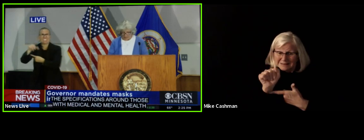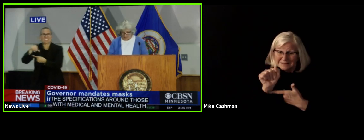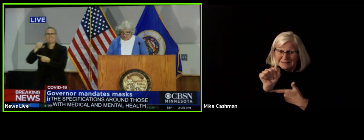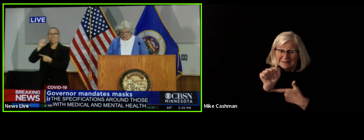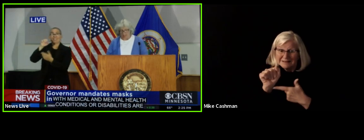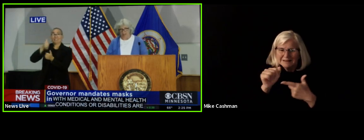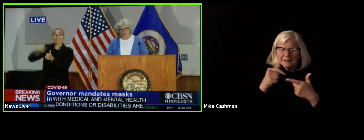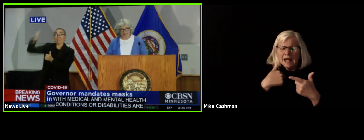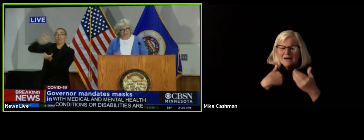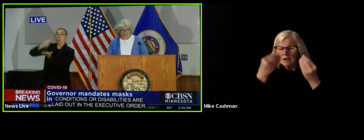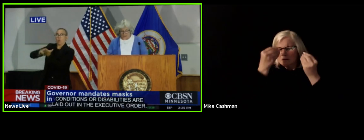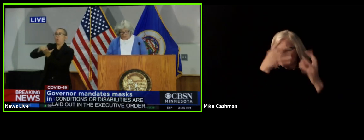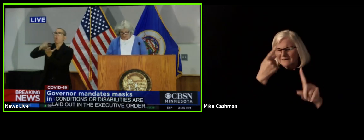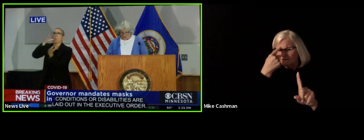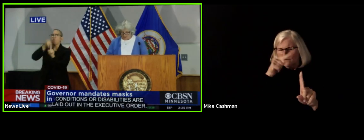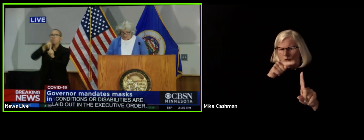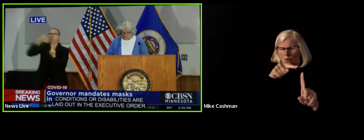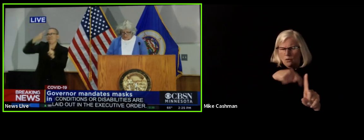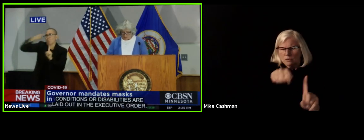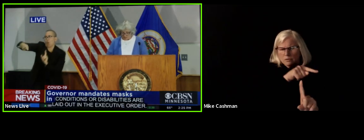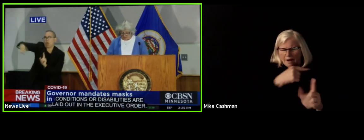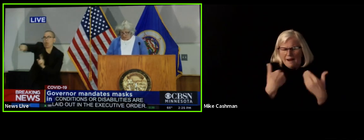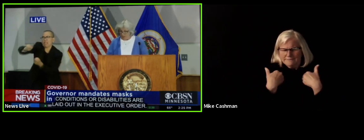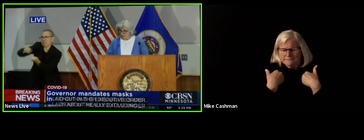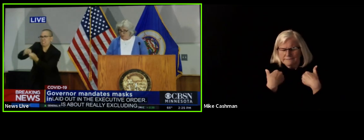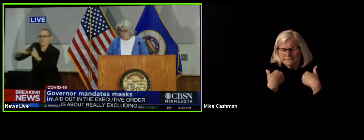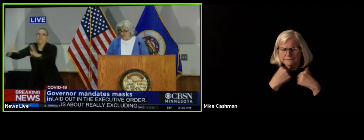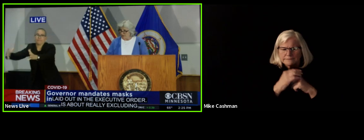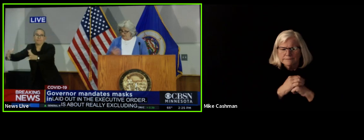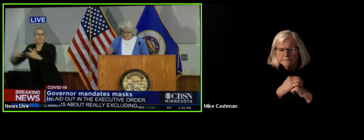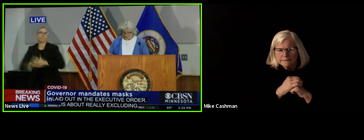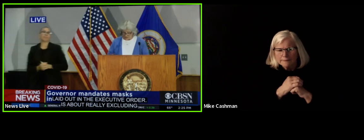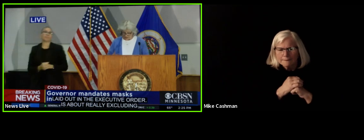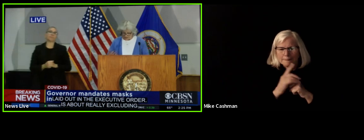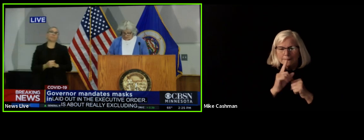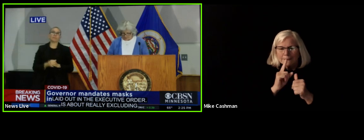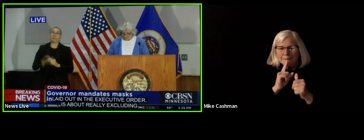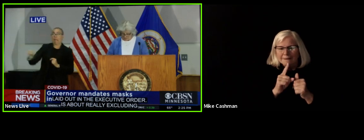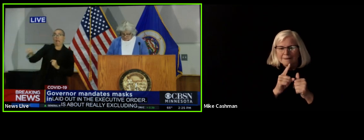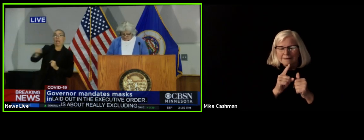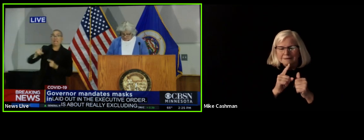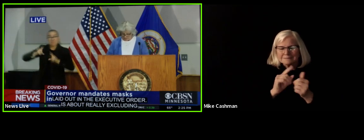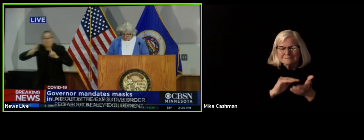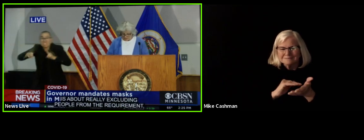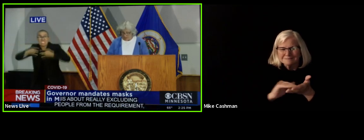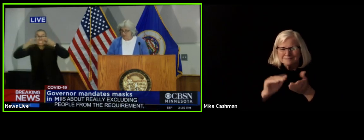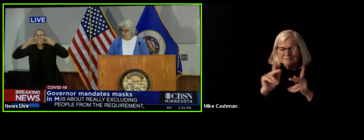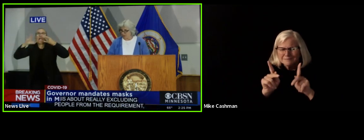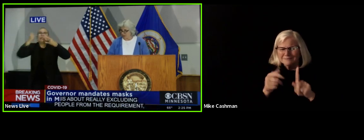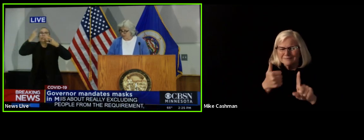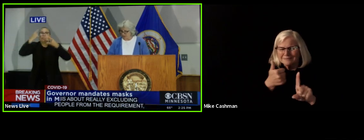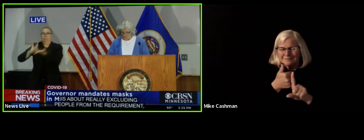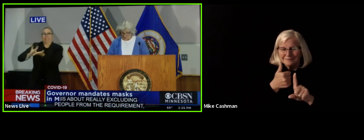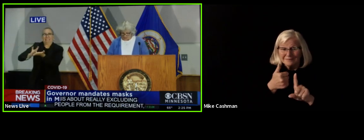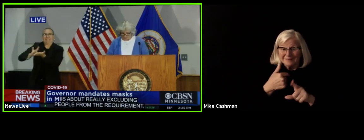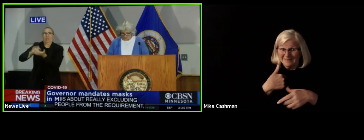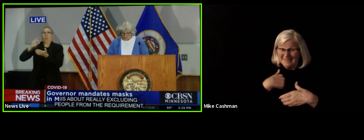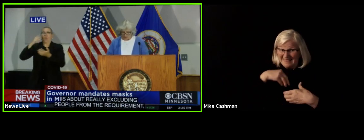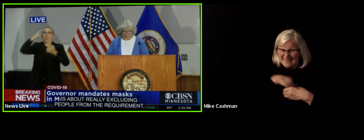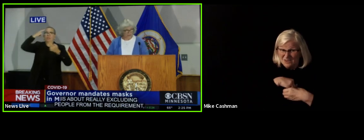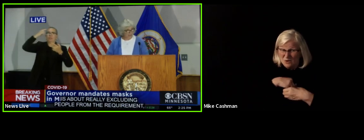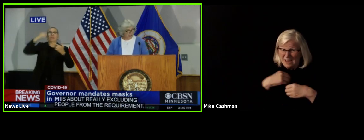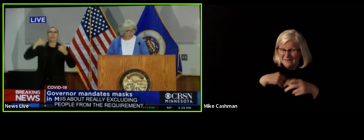really excluding people from this requirement who have conditions that compromise their ability to breathe. But in those